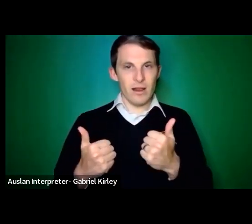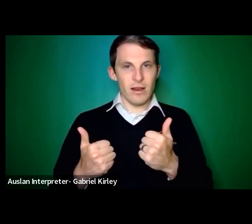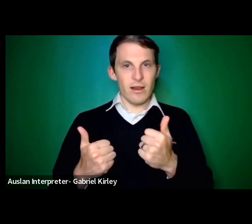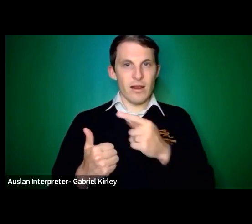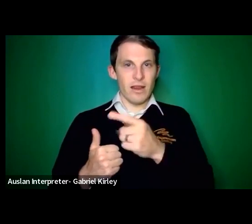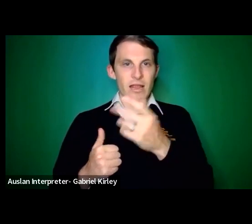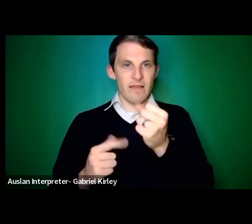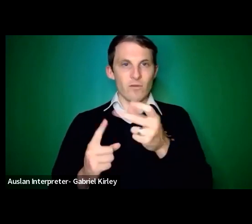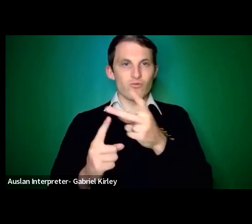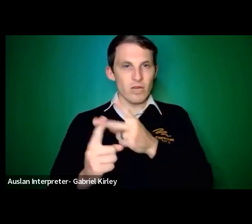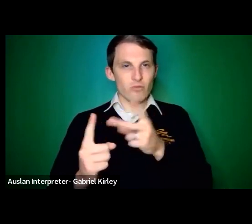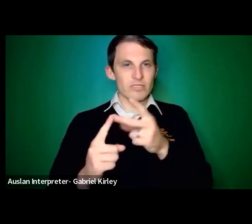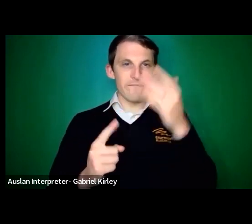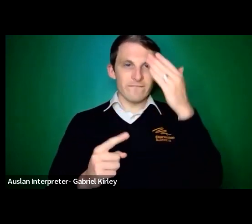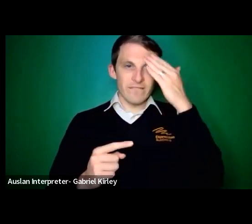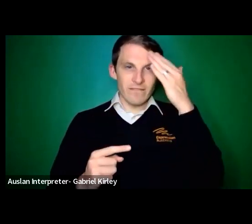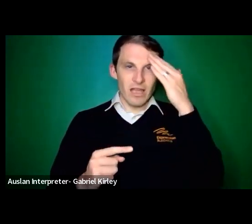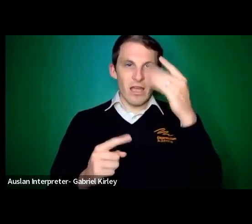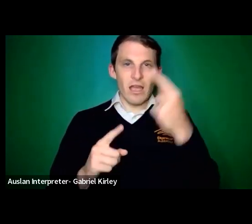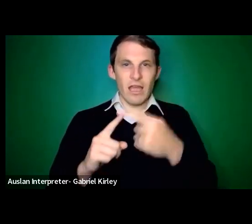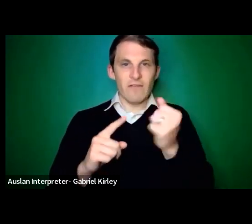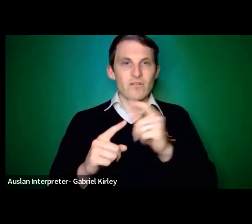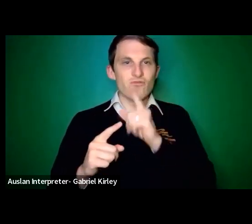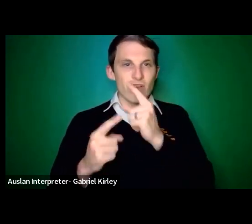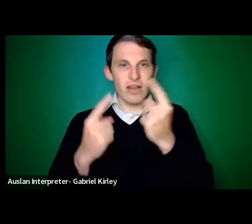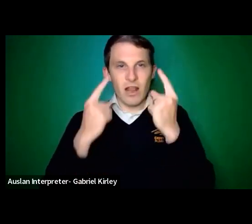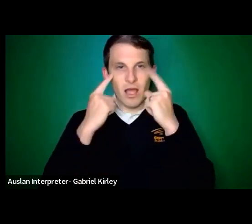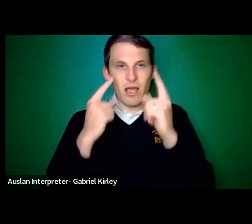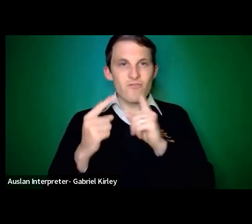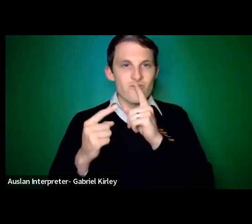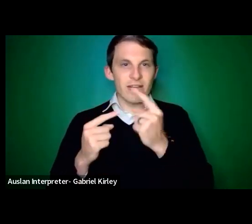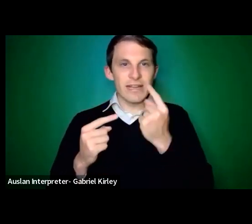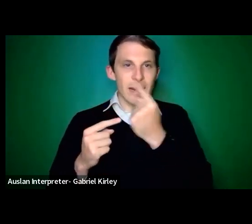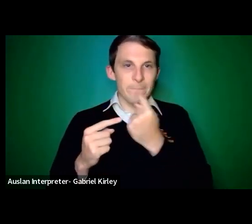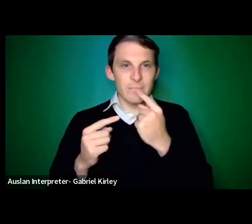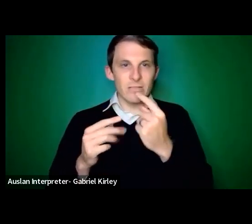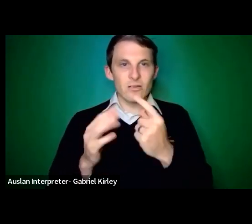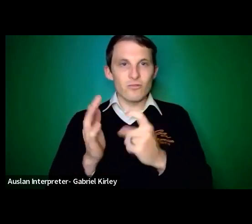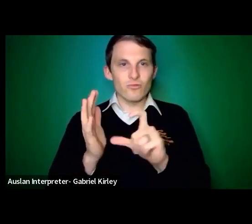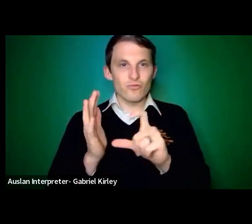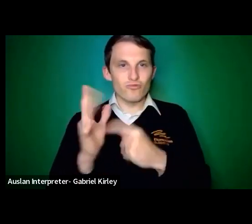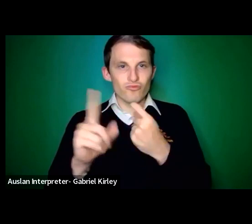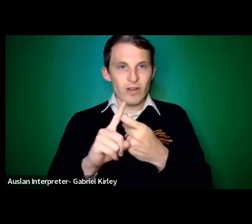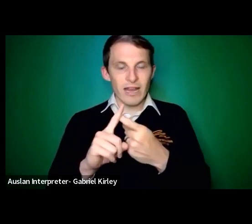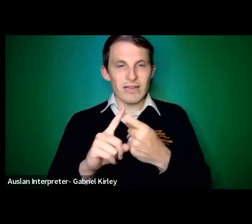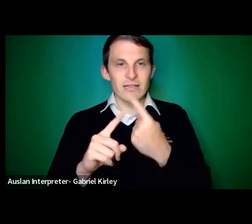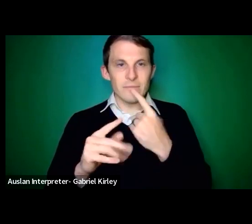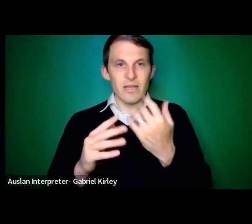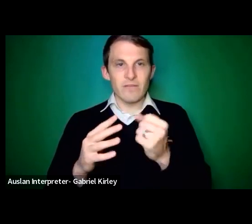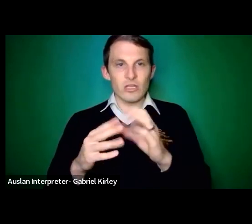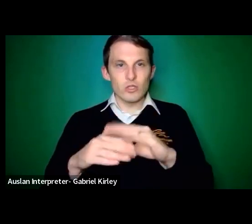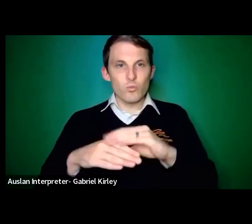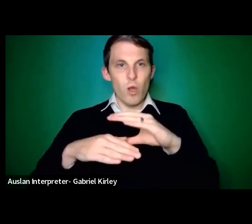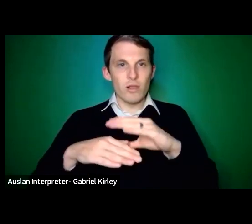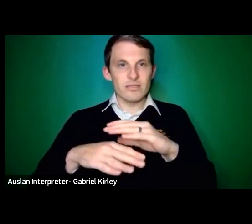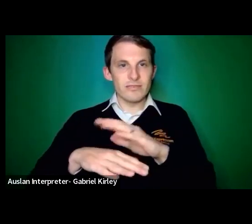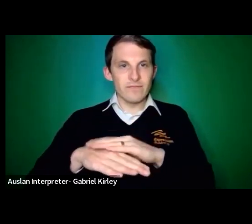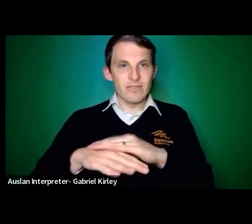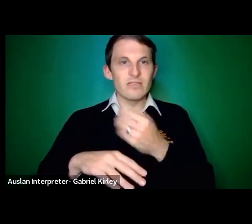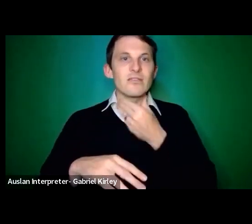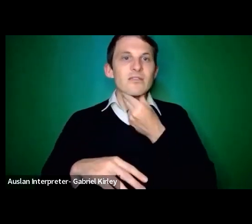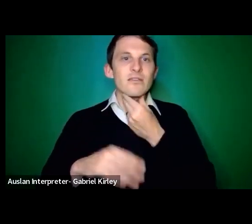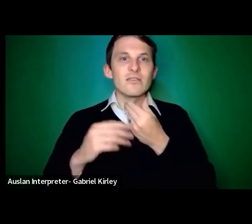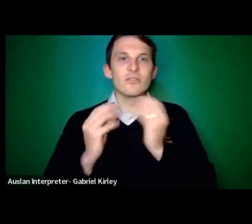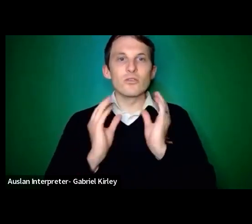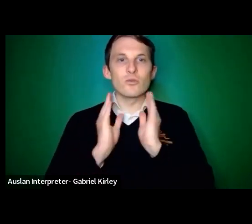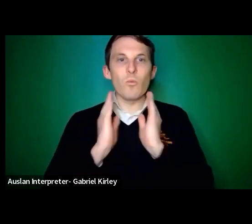of their fevers, and they may get other things like red eyes, red lips, cracked lips, red or swollen hands and feet, and swollen lymph nodes in their neck. So if